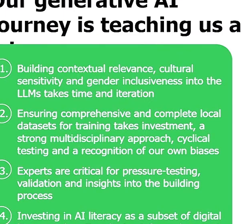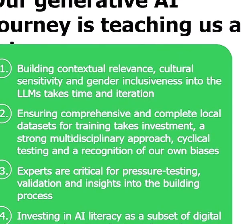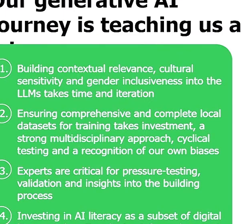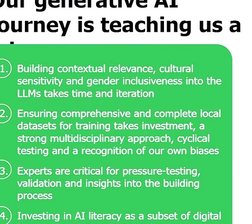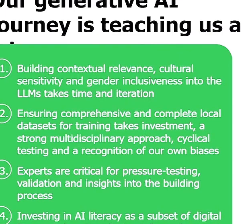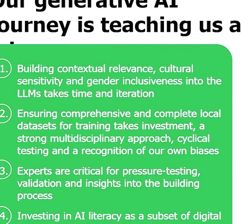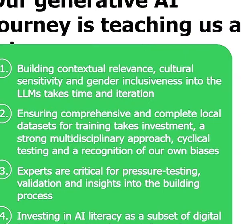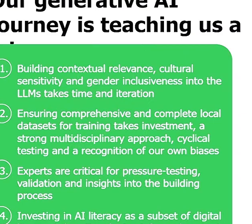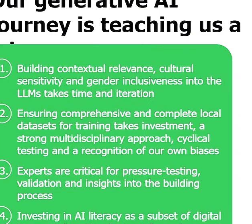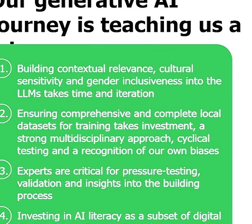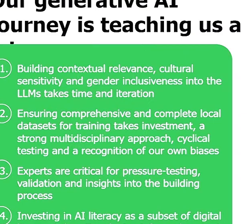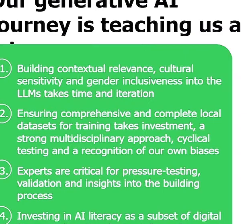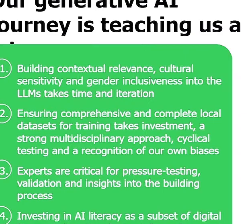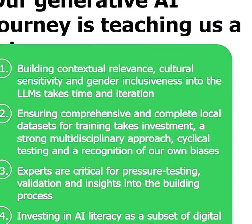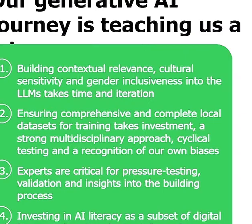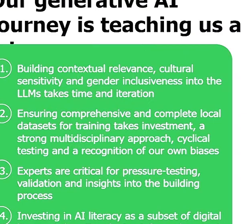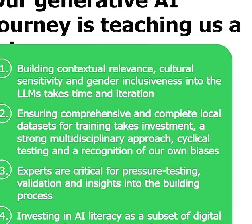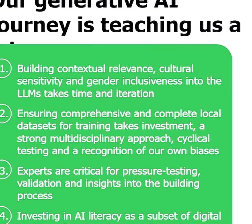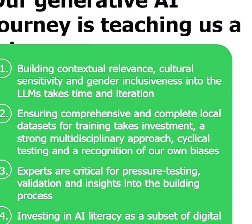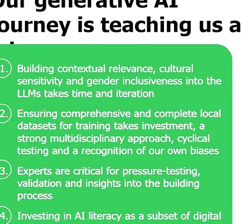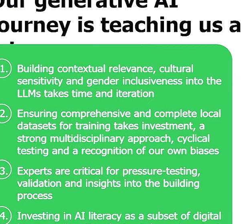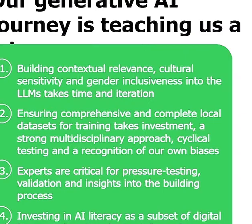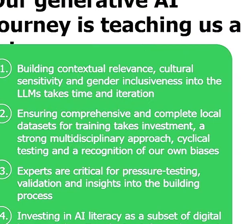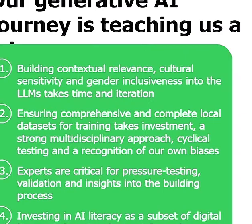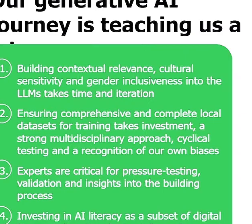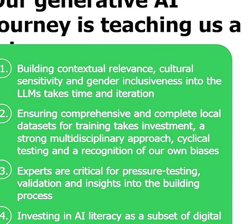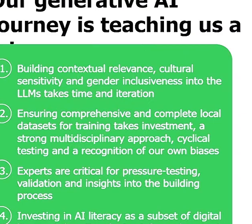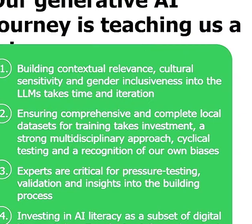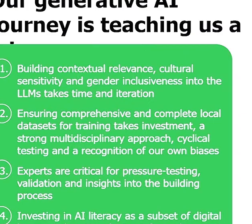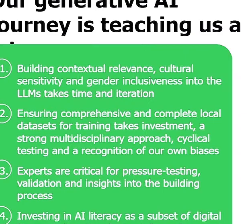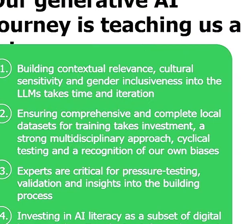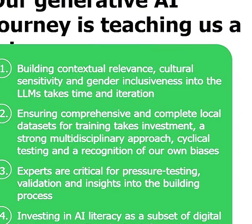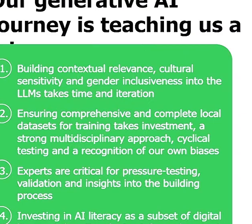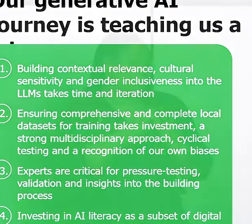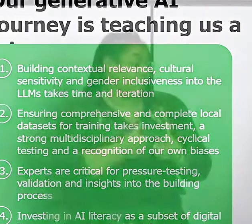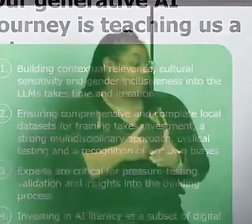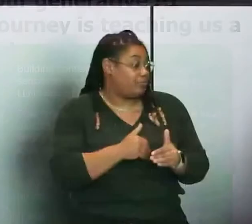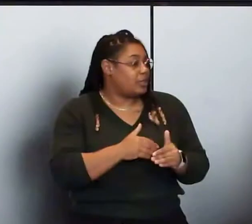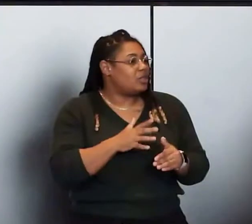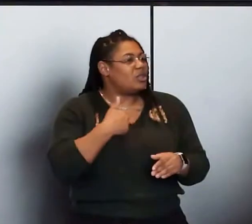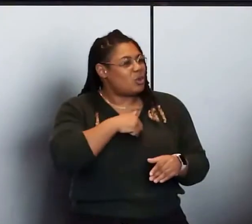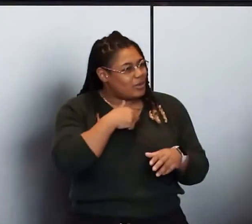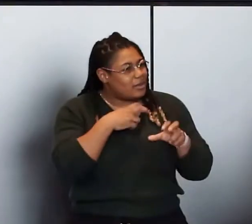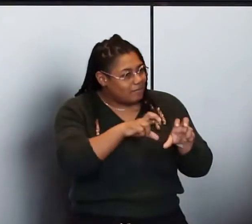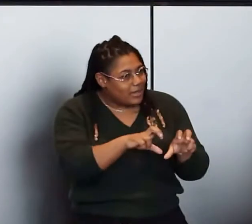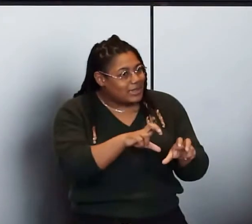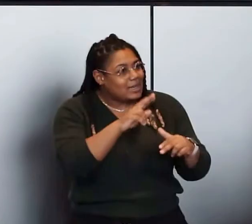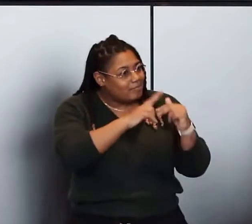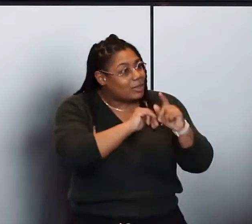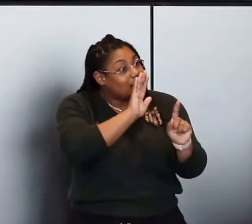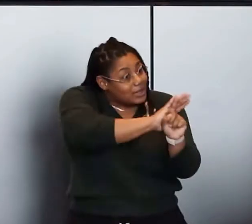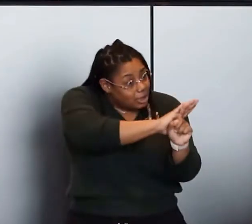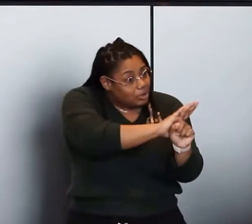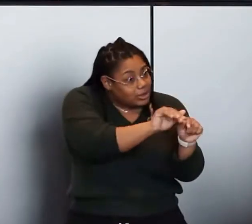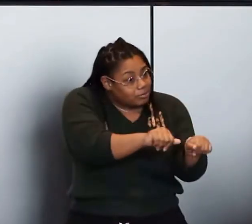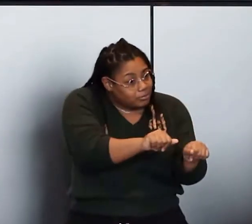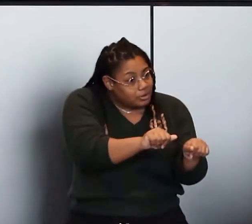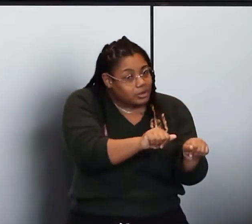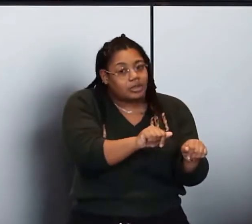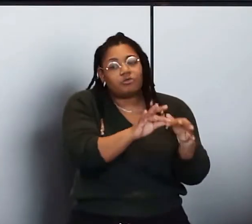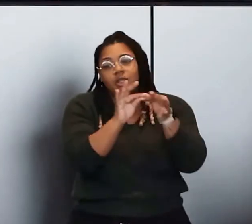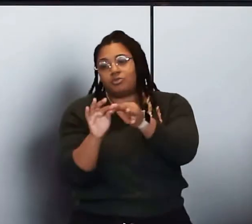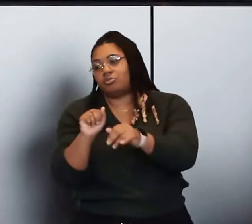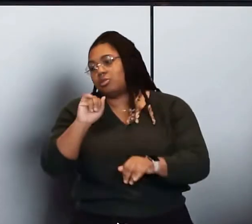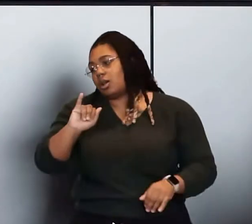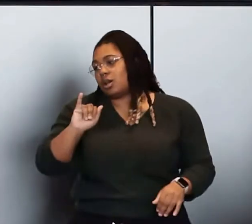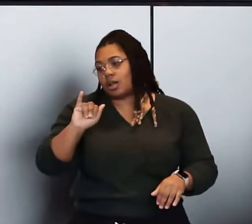feeling very uncomfortable because they're not the smartest people in the room. And so we've had to invest in building their capability in terms of AI literacy